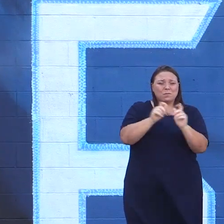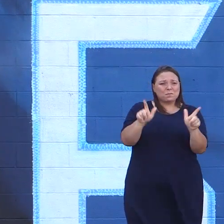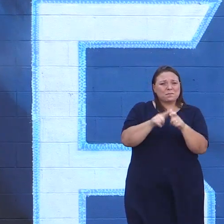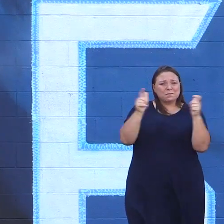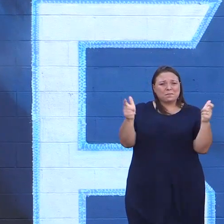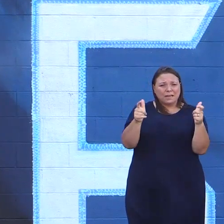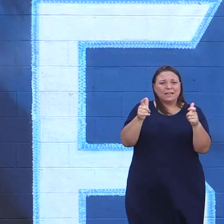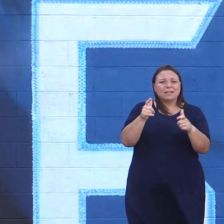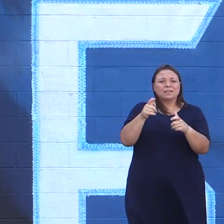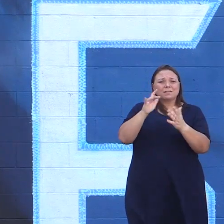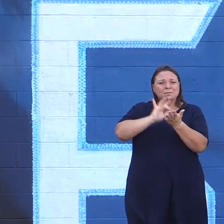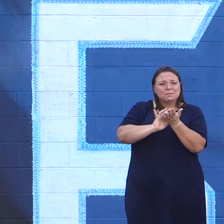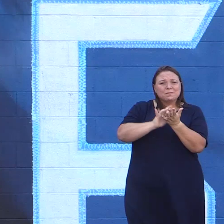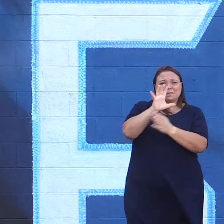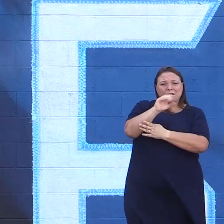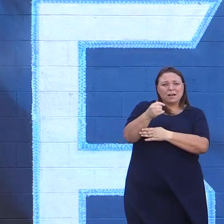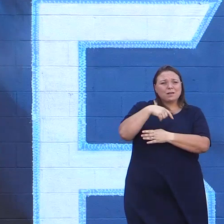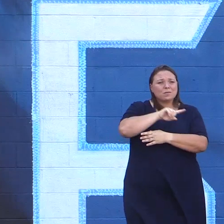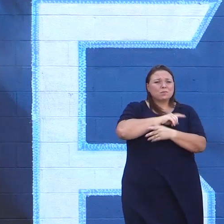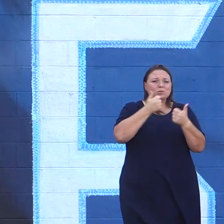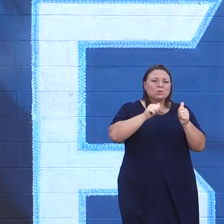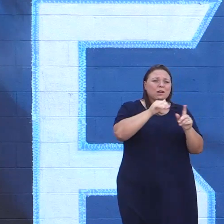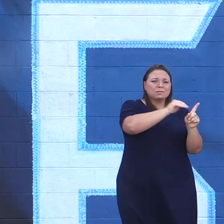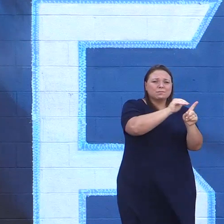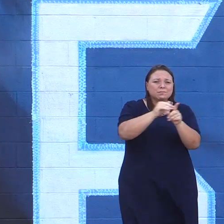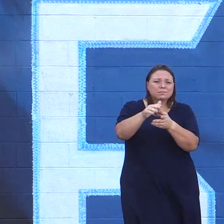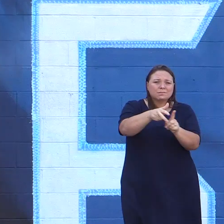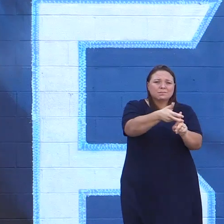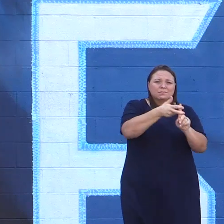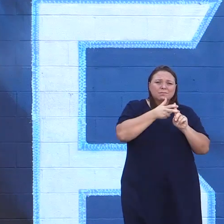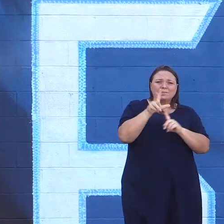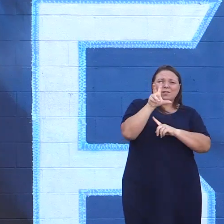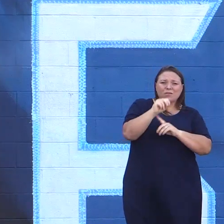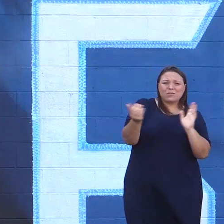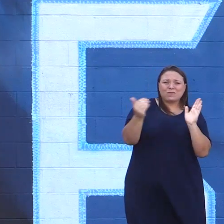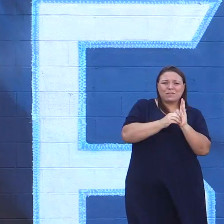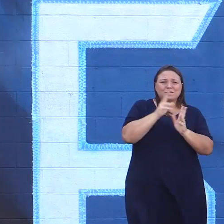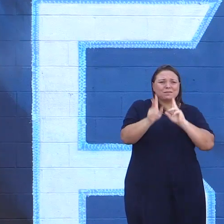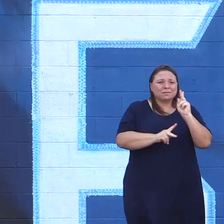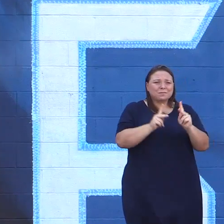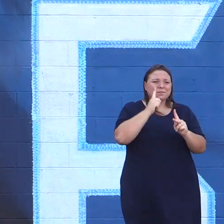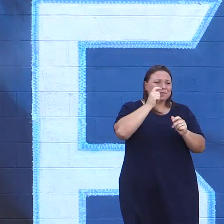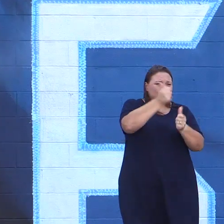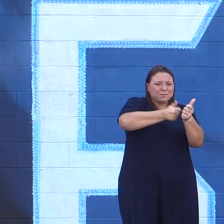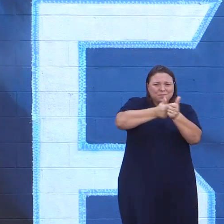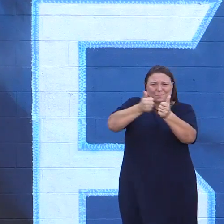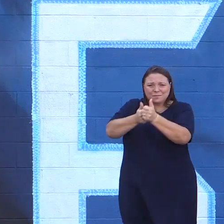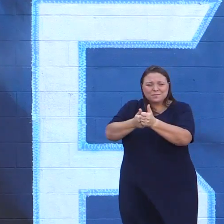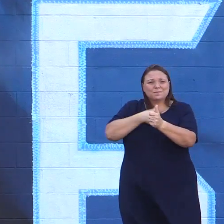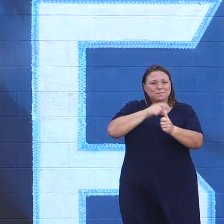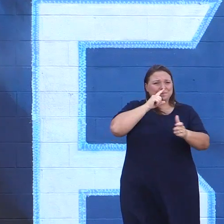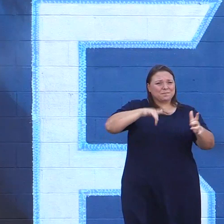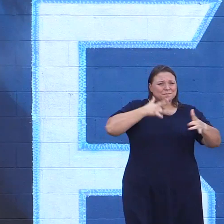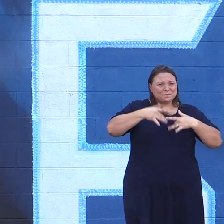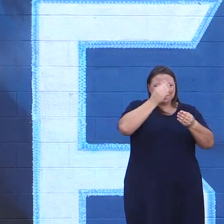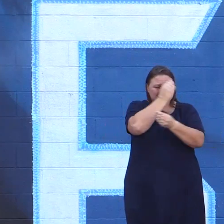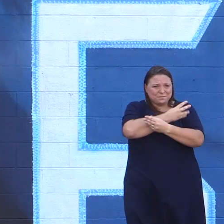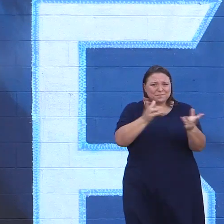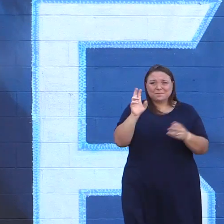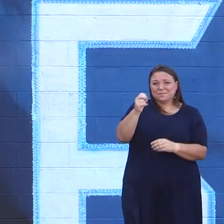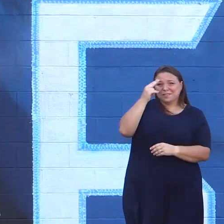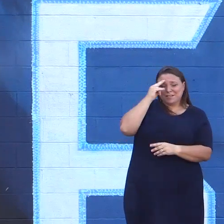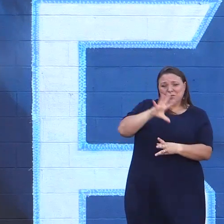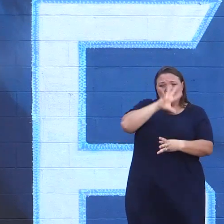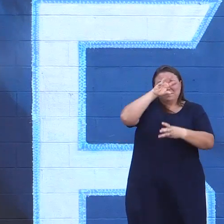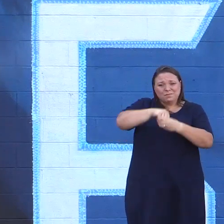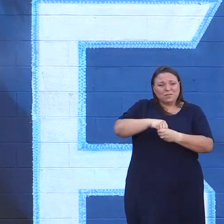companies, the goal is to enroll 30,000 individuals in each of those trials. I'm excited to know that Nashville is going to be a